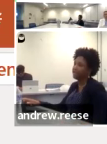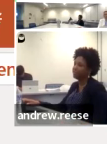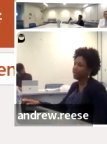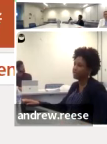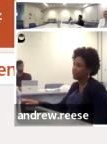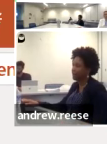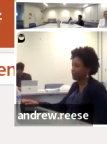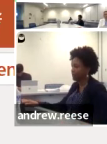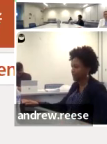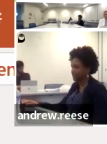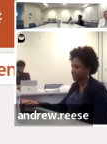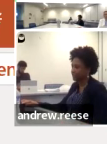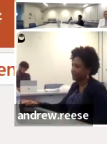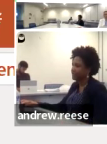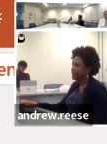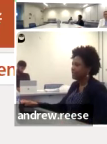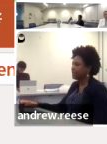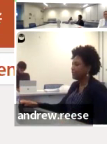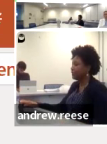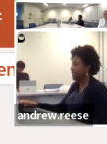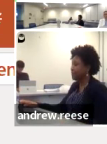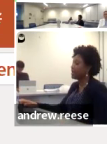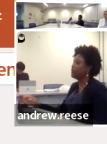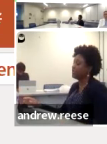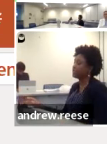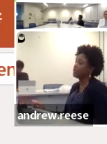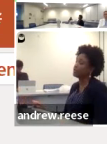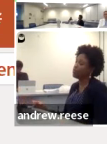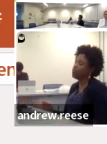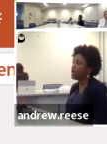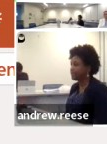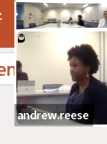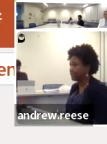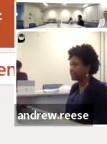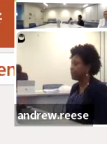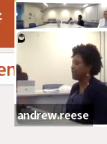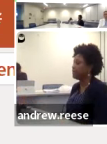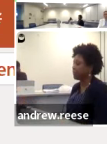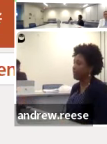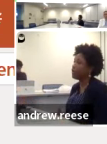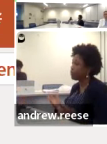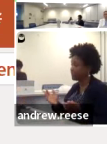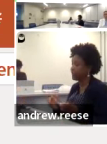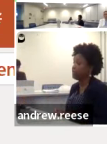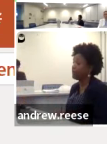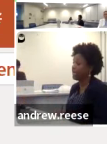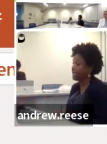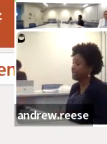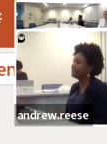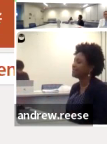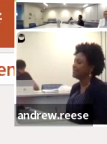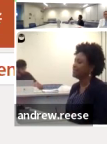and evidence-based supported employment. So today we're going to discuss what is supported employment or what supported